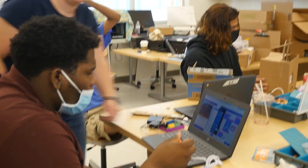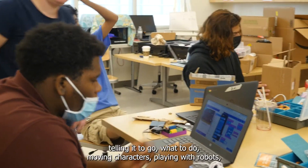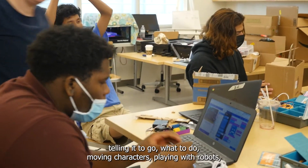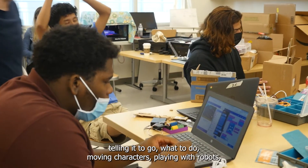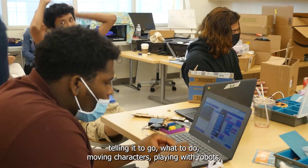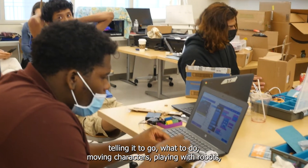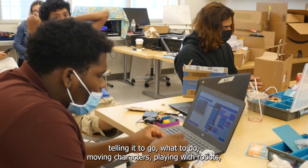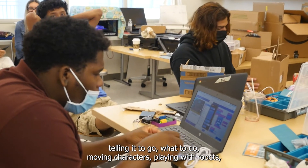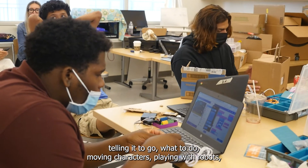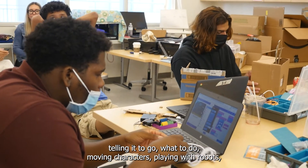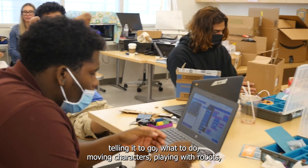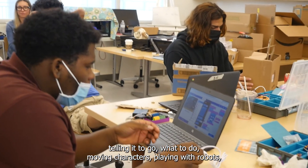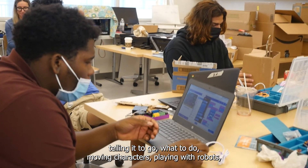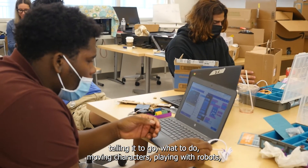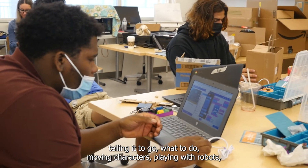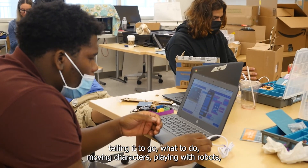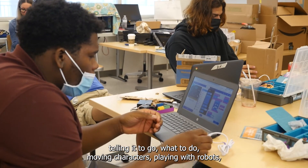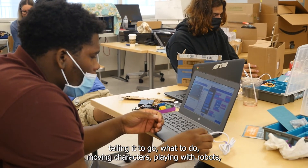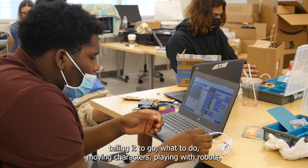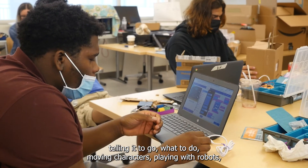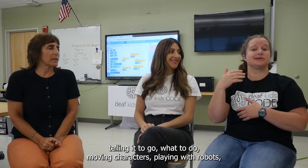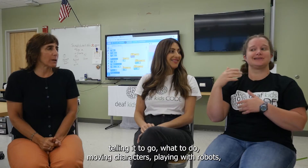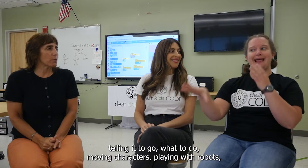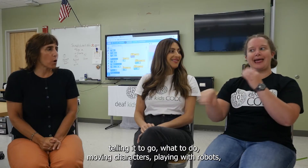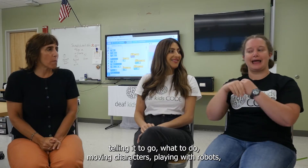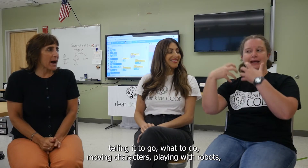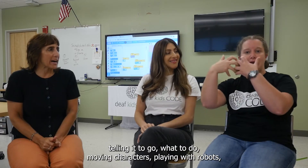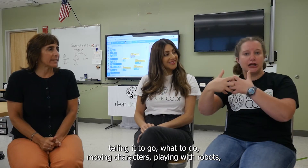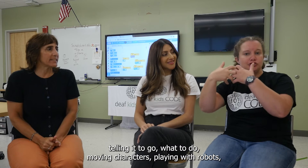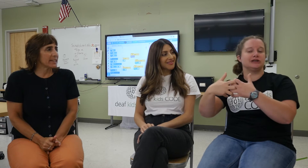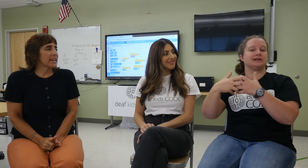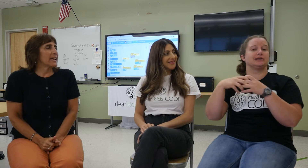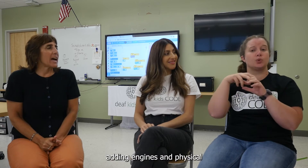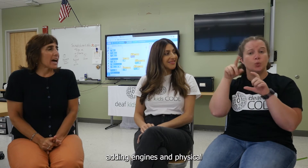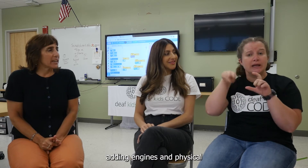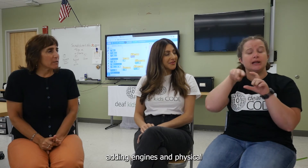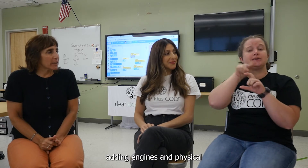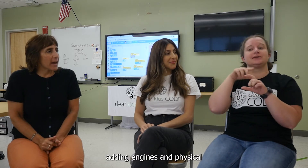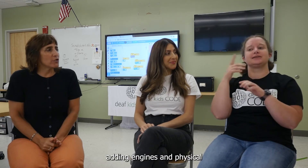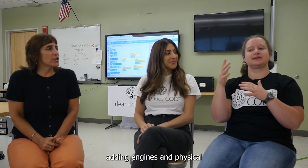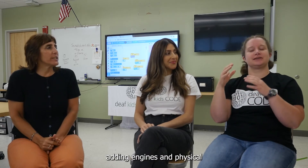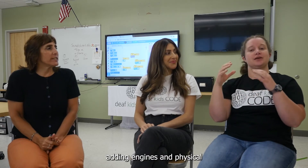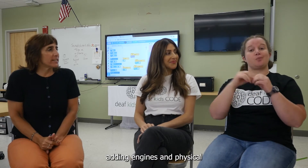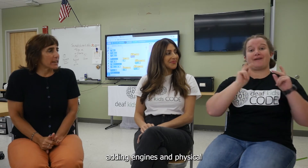telling it to go, what to do, moving characters, playing with robots, adding engines and